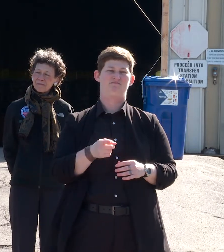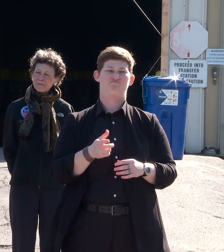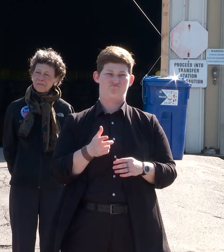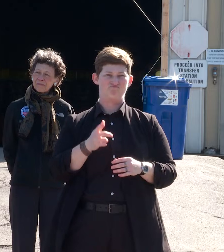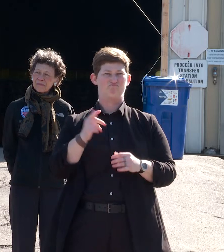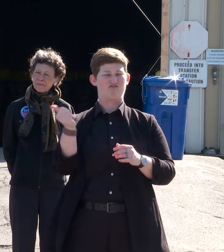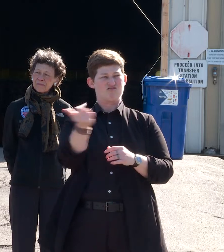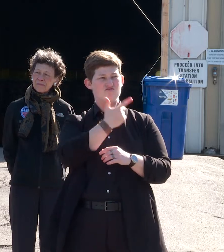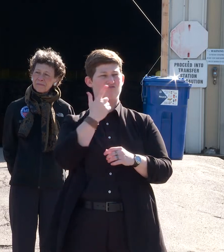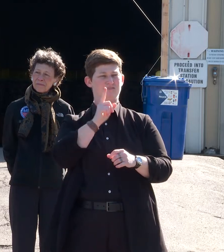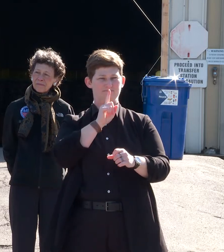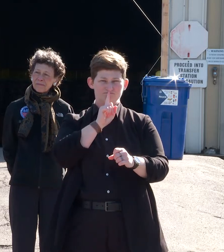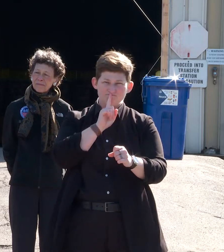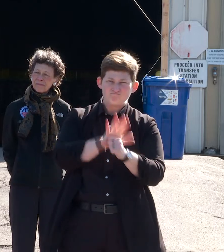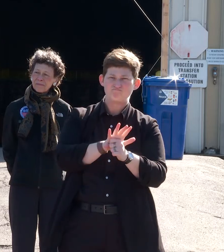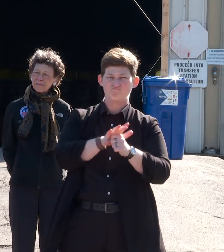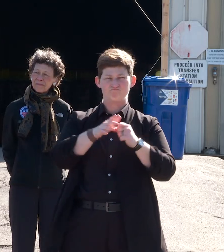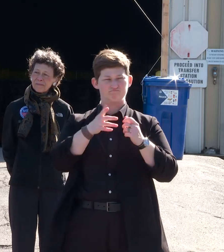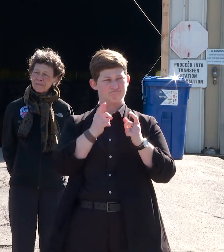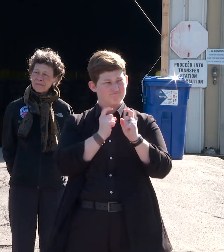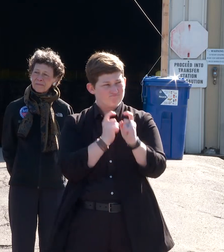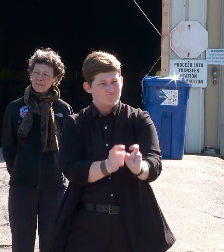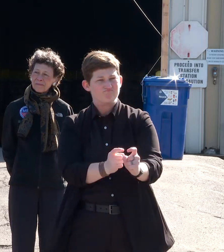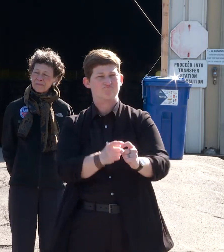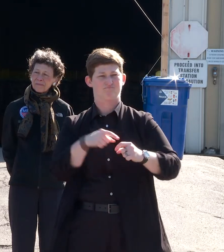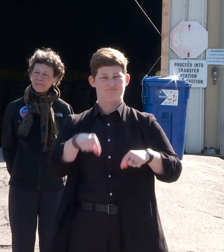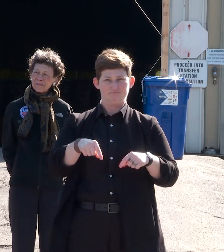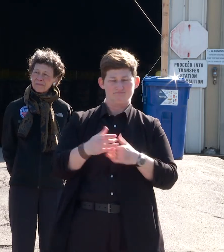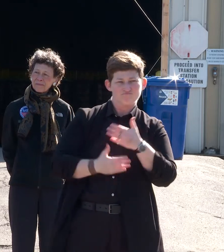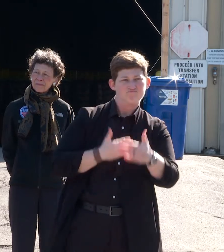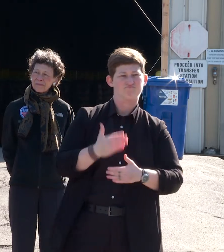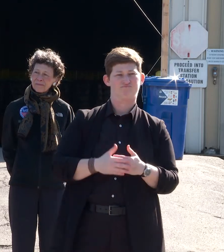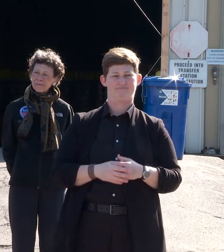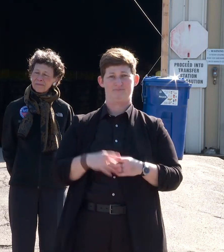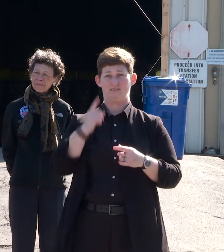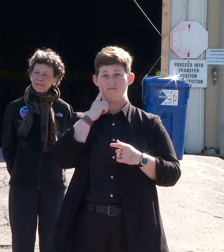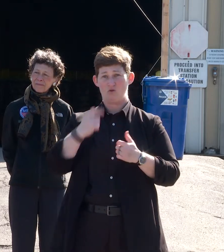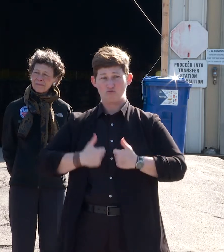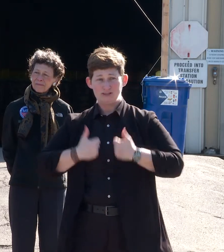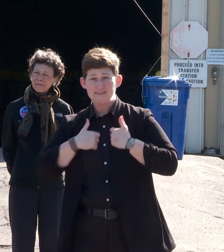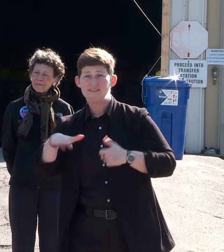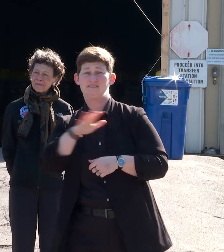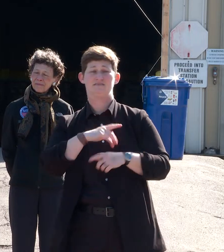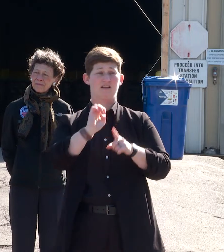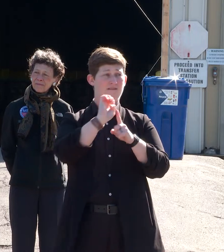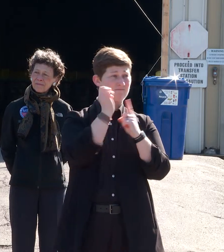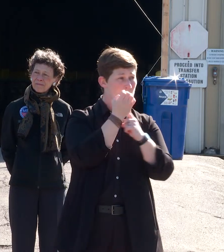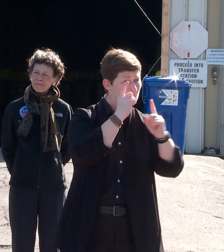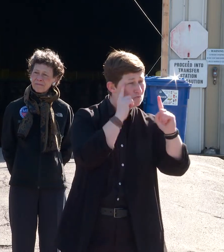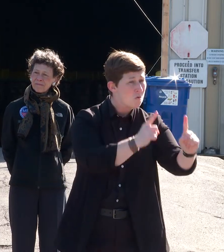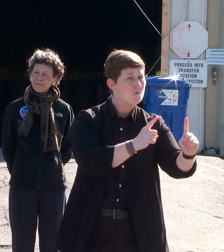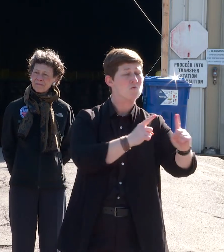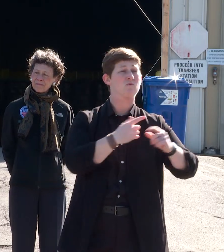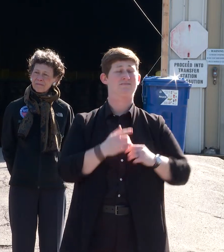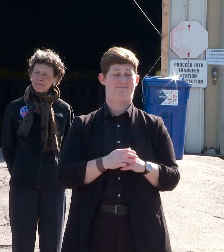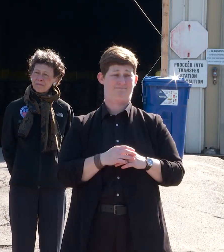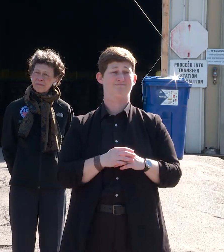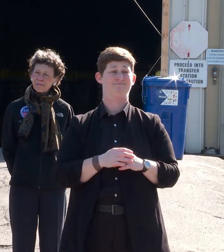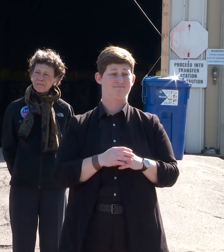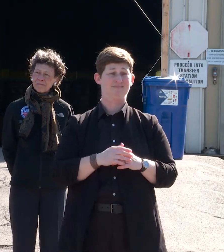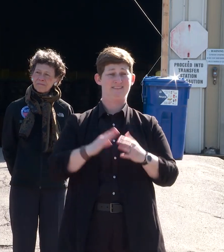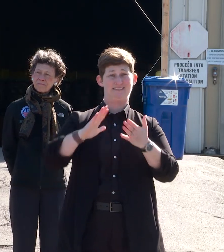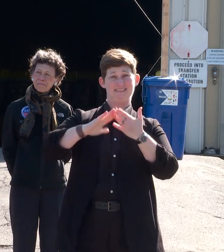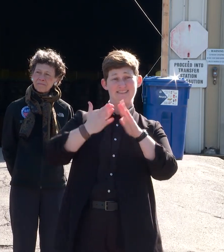service for our residents and for the environmental goals that this project represents. As City